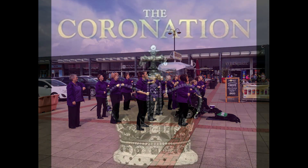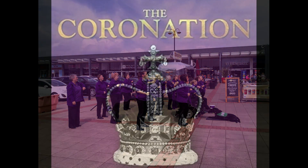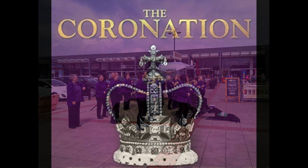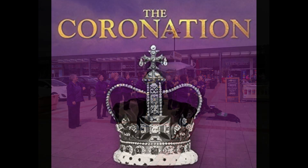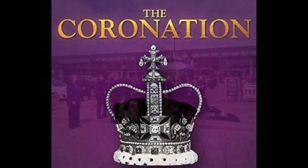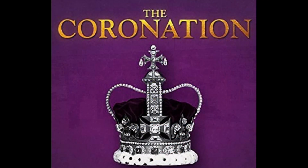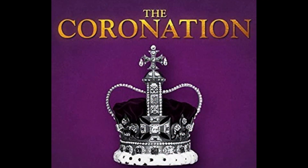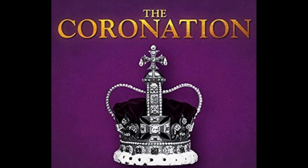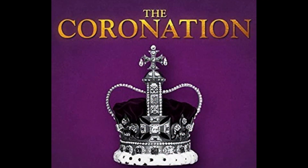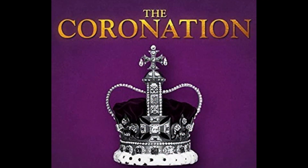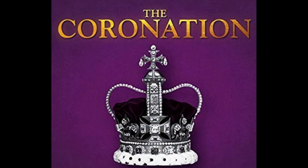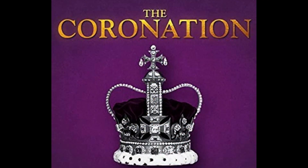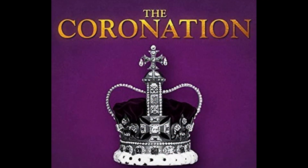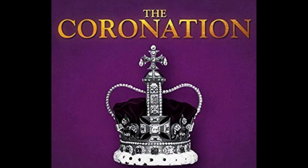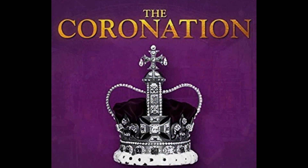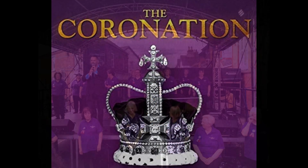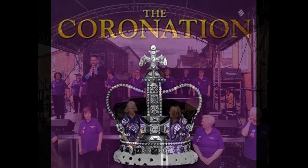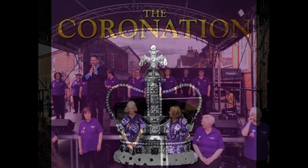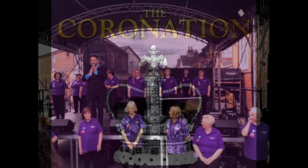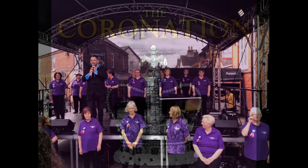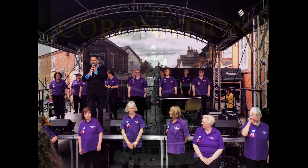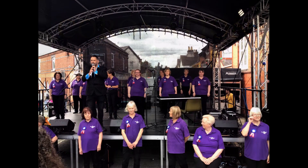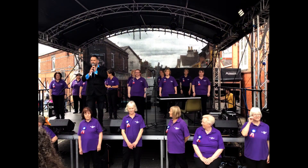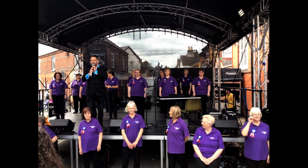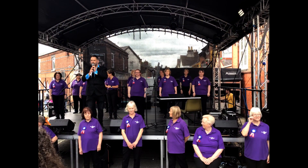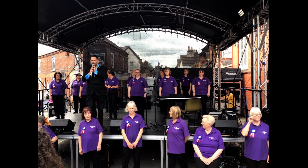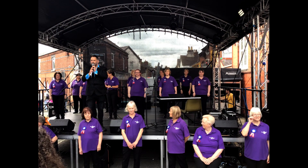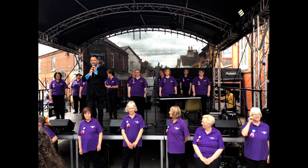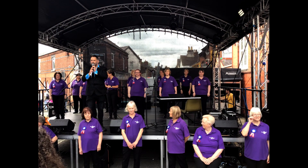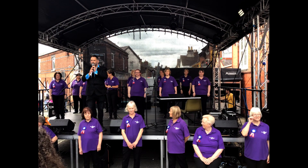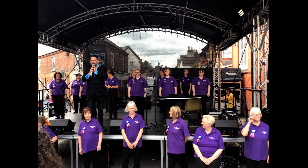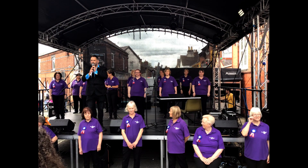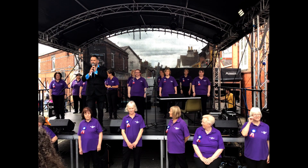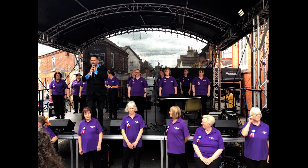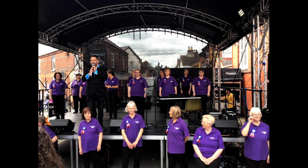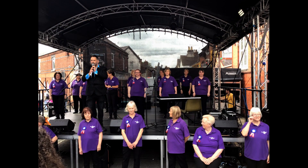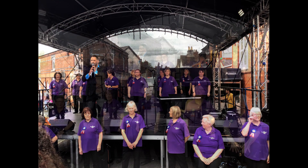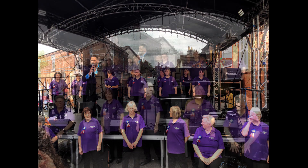Move mountains. We gon' walk it out and